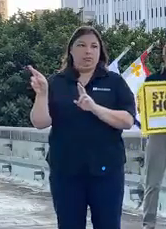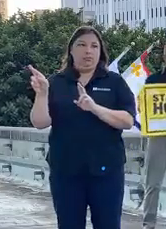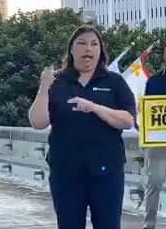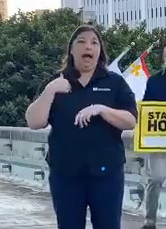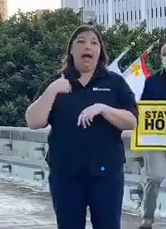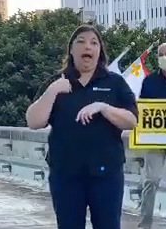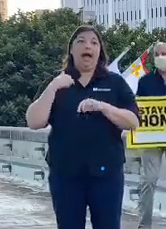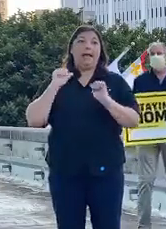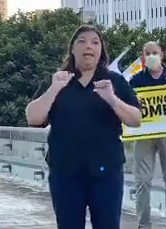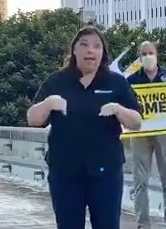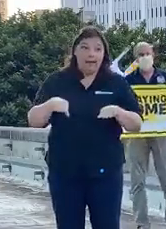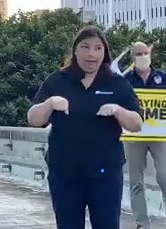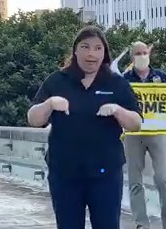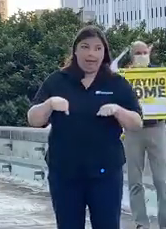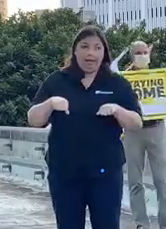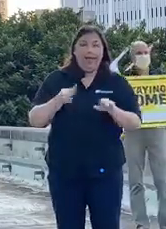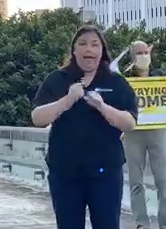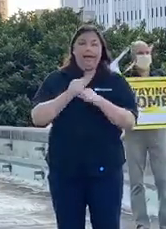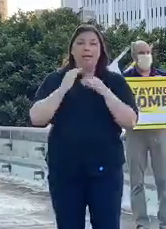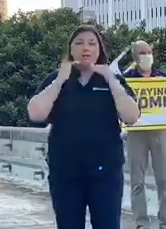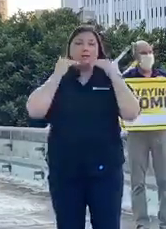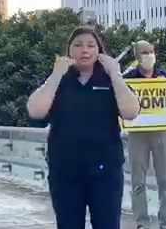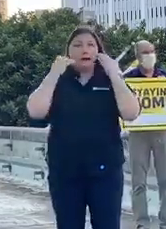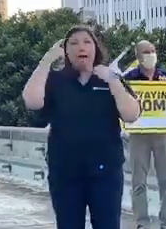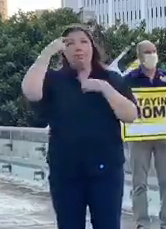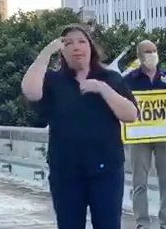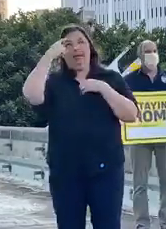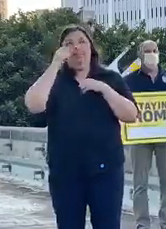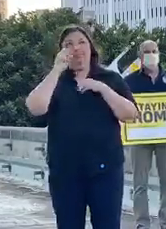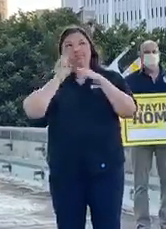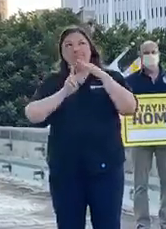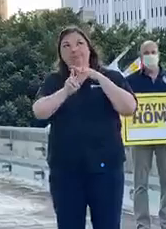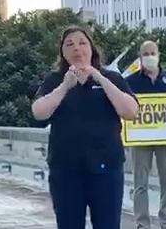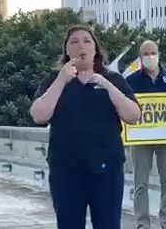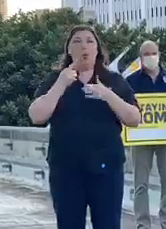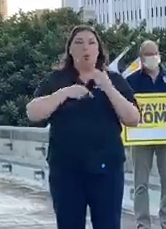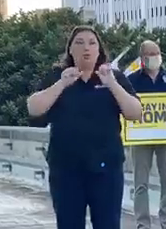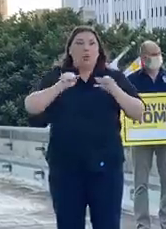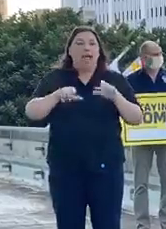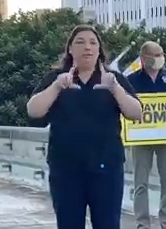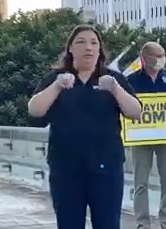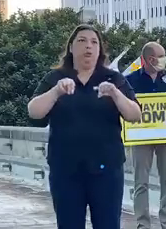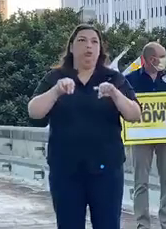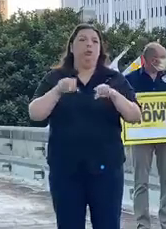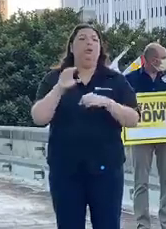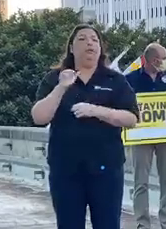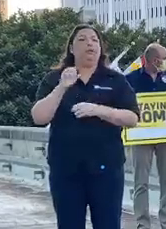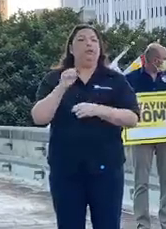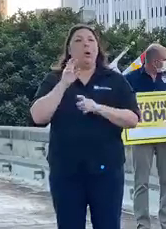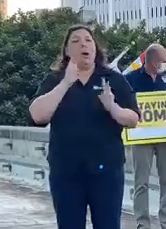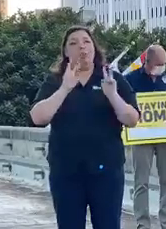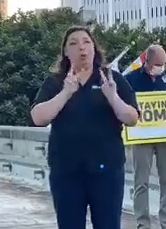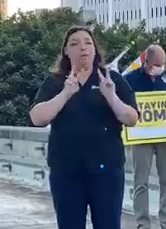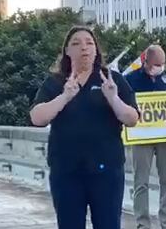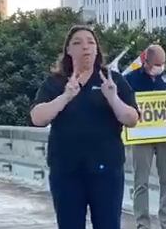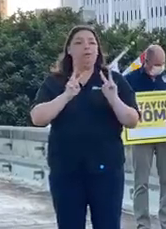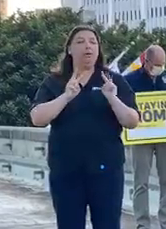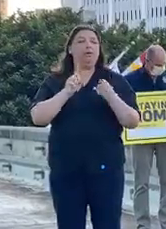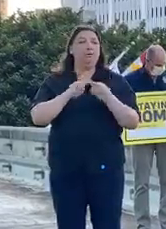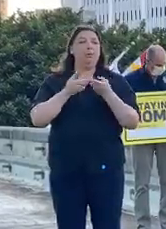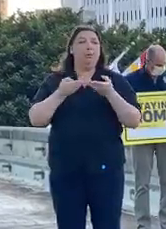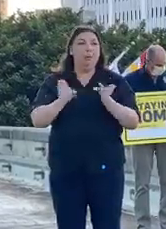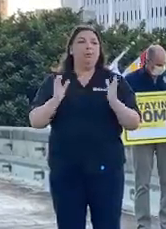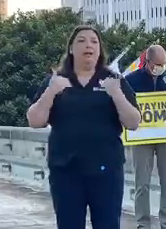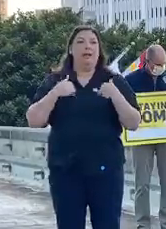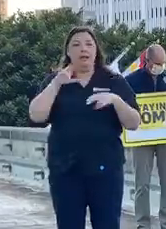I can. And it makes you smile just thinking about what you can, what you'll be able to do. So I'm looking forward to the